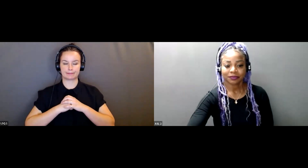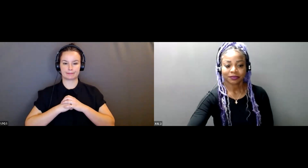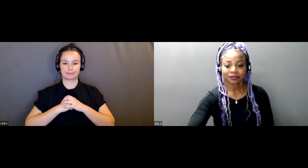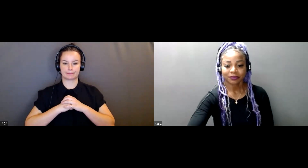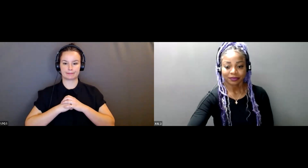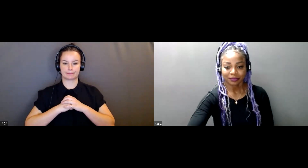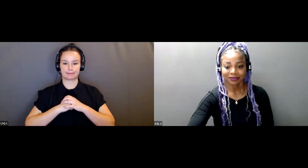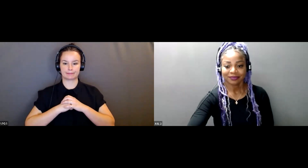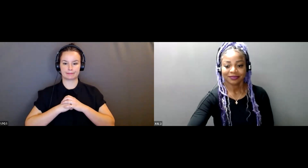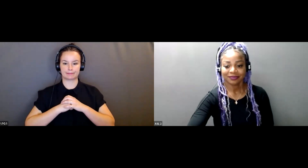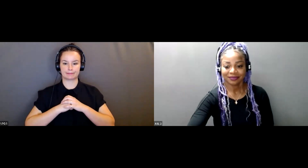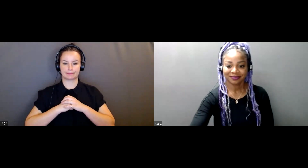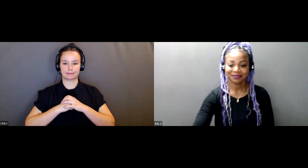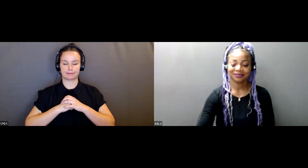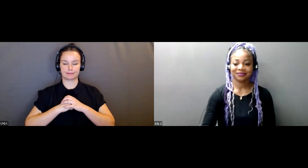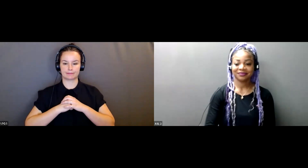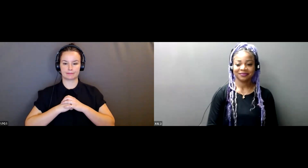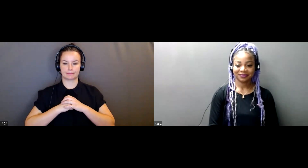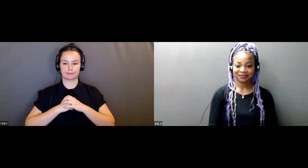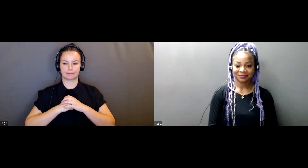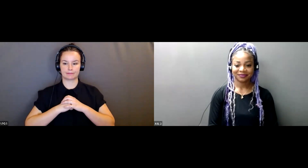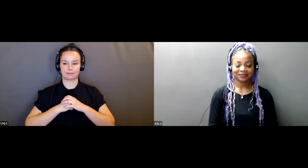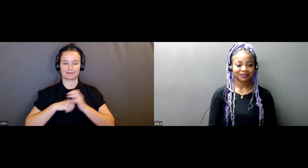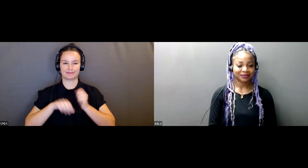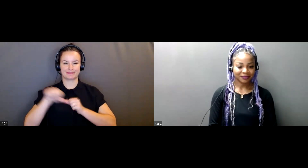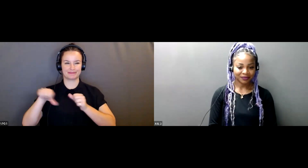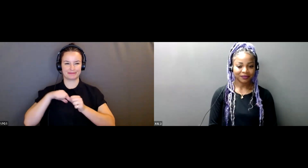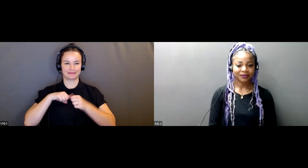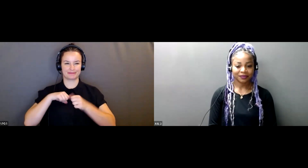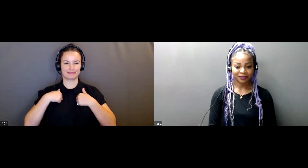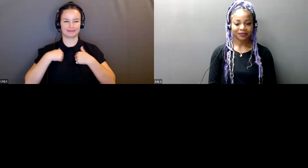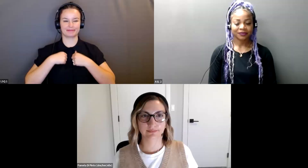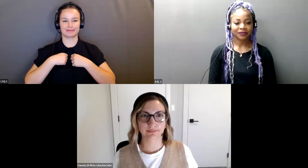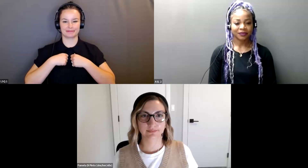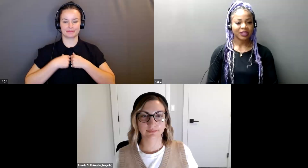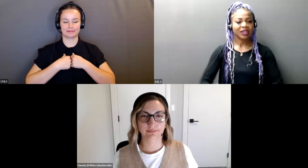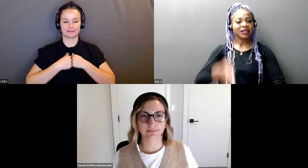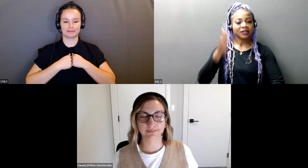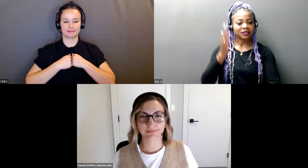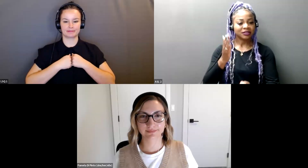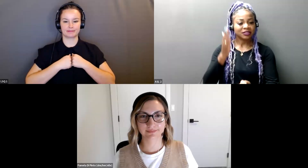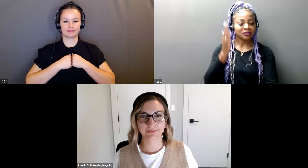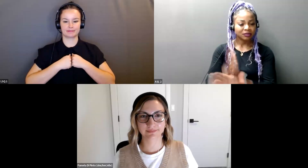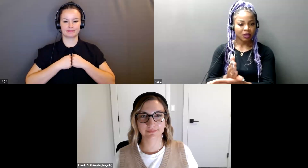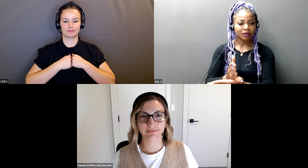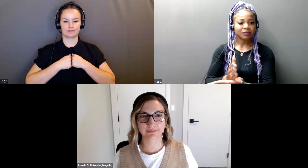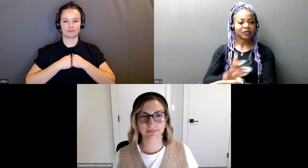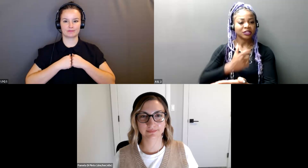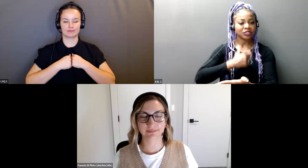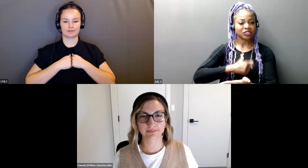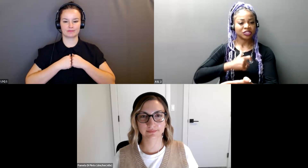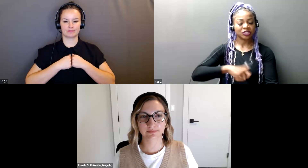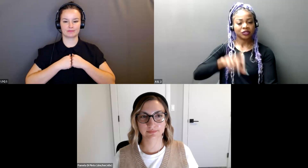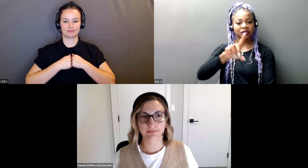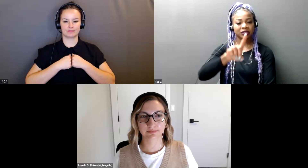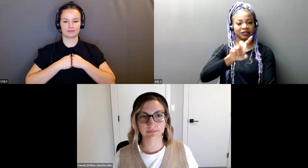So it's my turn again. I'm really cognizant of the fact that ending gender-based violence like intimate partner abuse